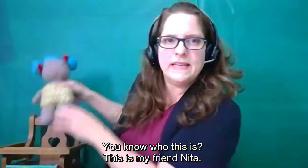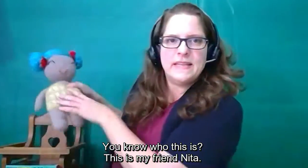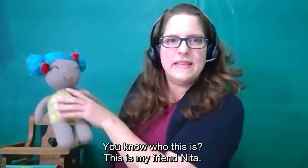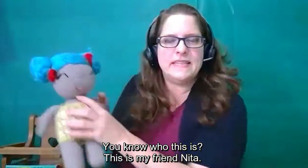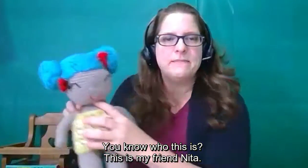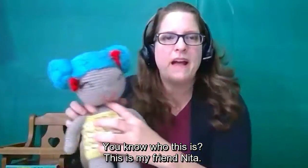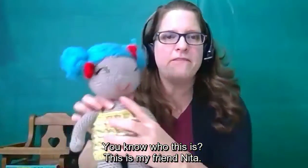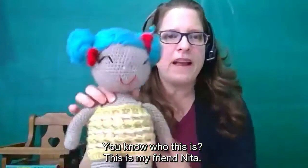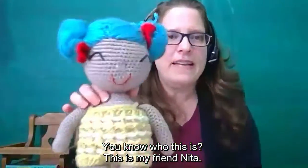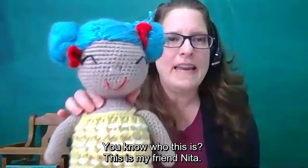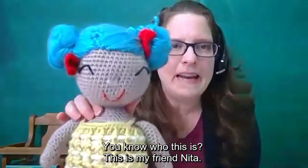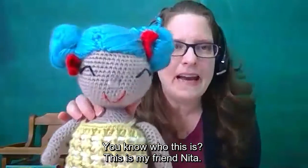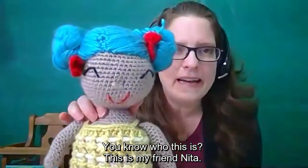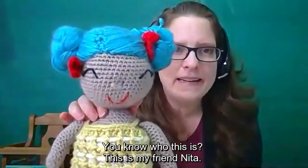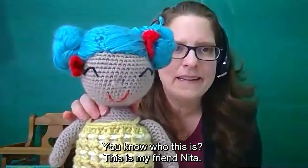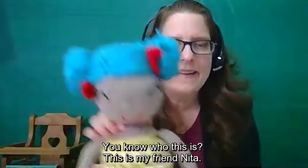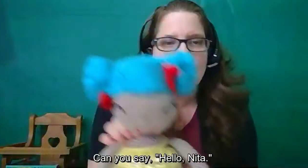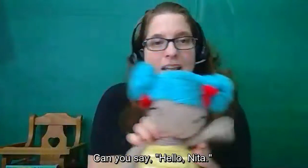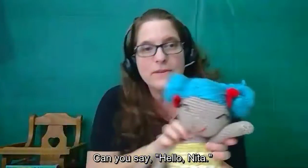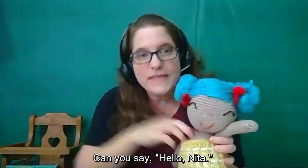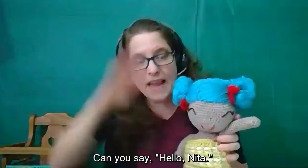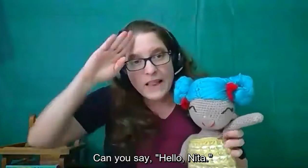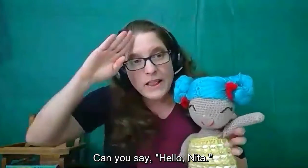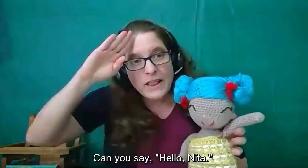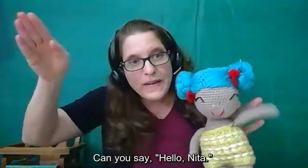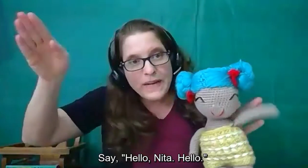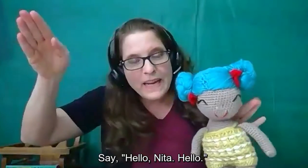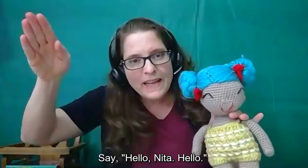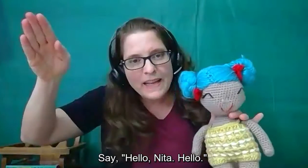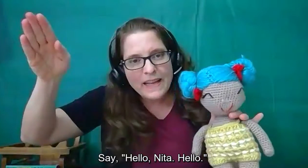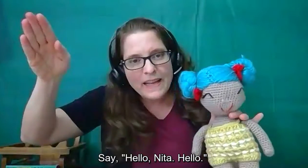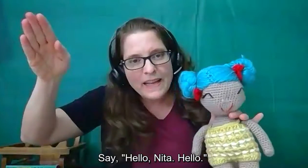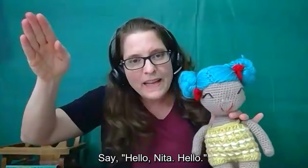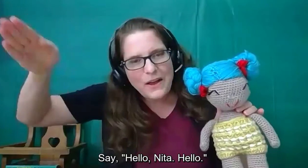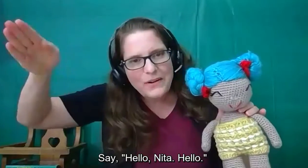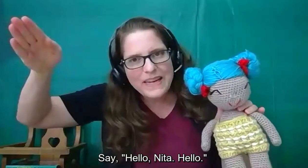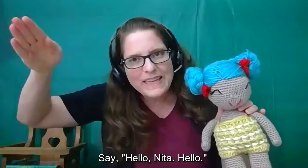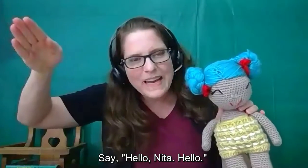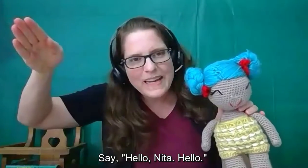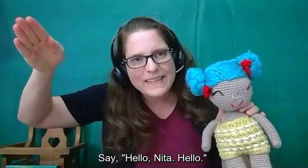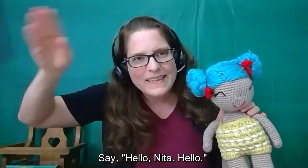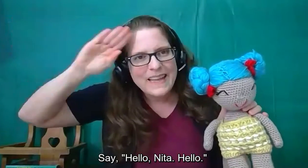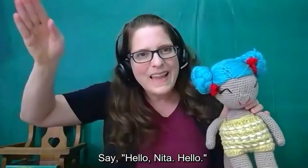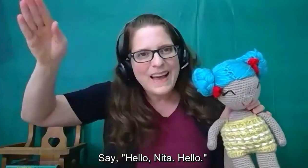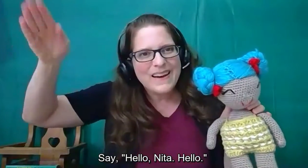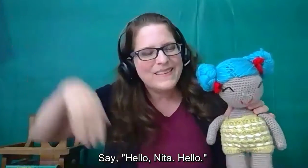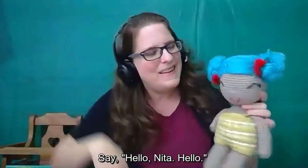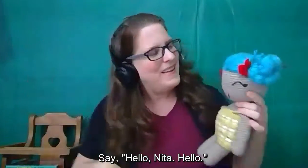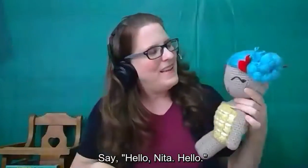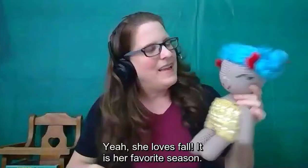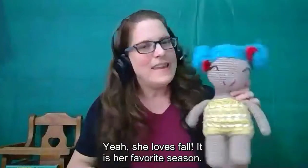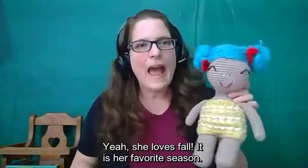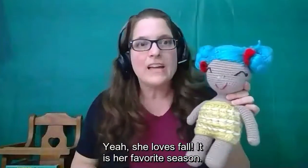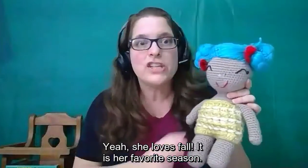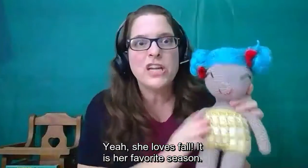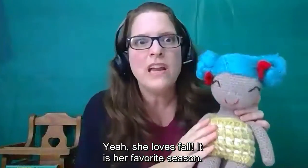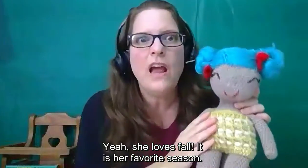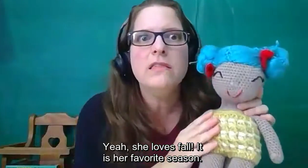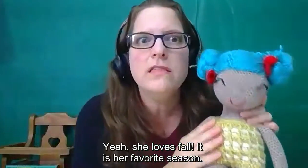This is my friend Nita. Can you say hello, Nita? Say hello, Nita. Hello. Yeah, she